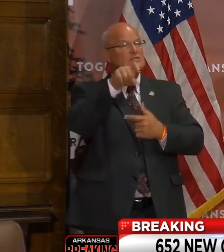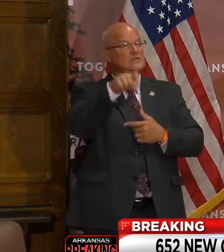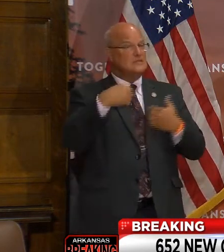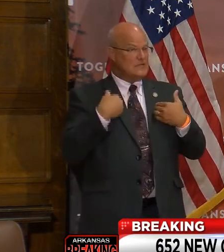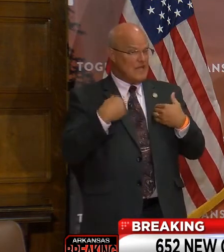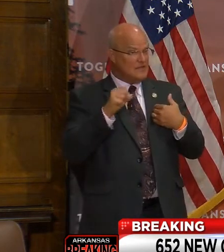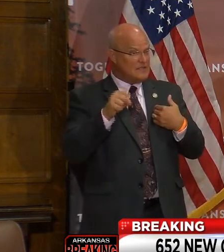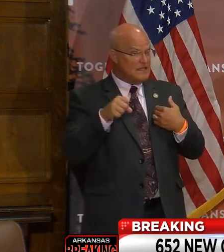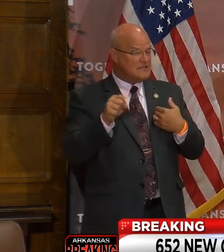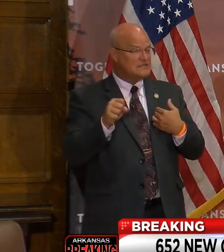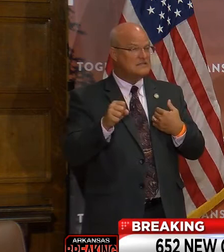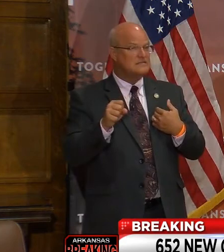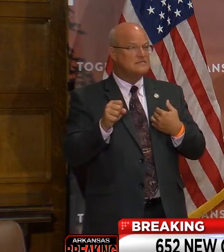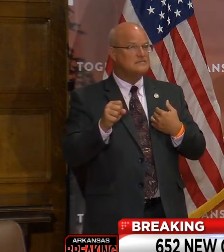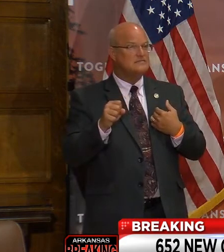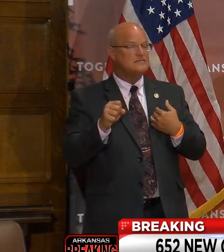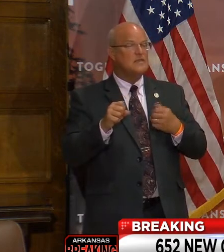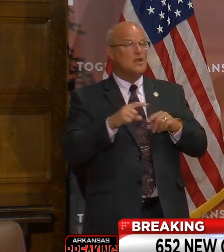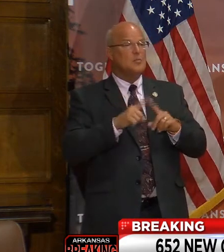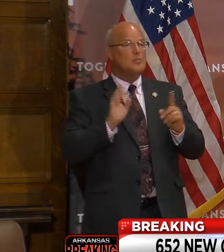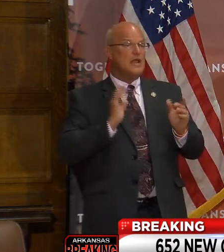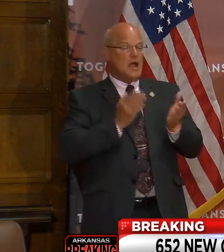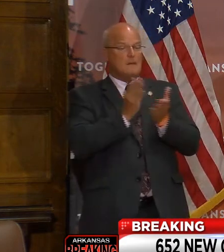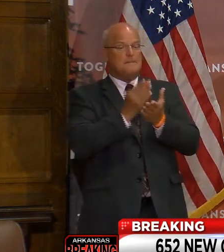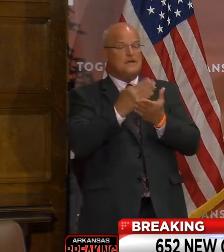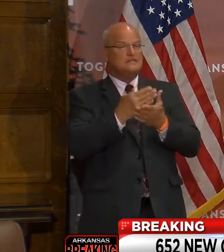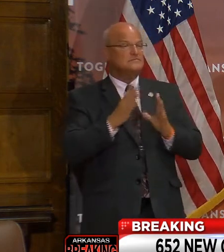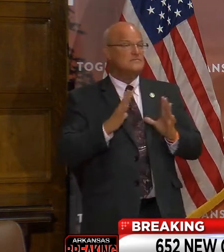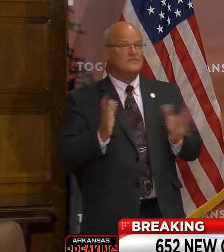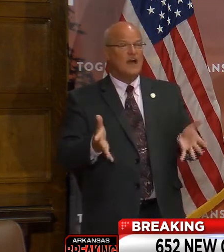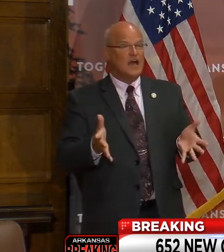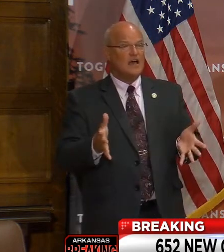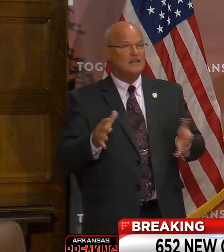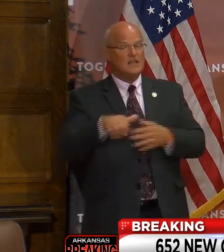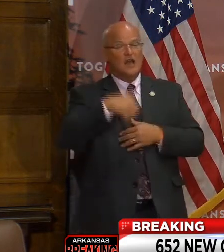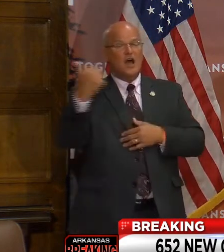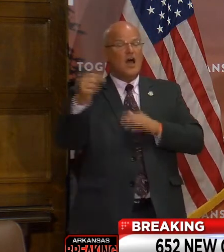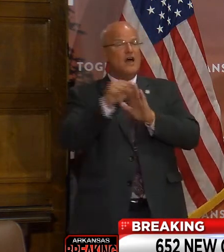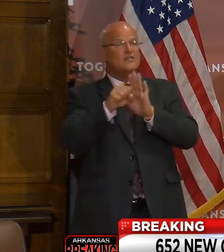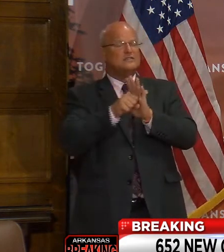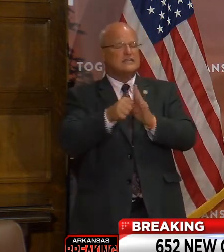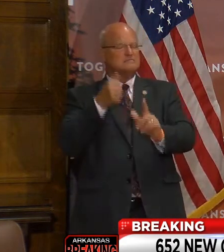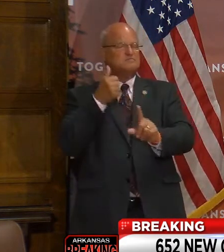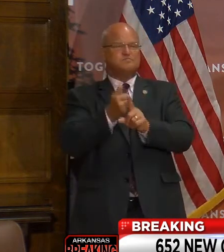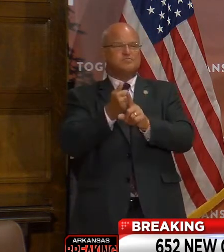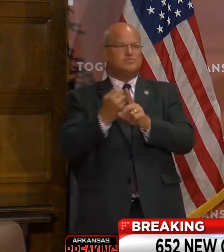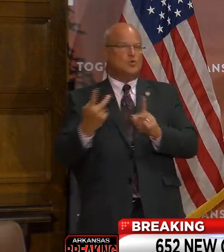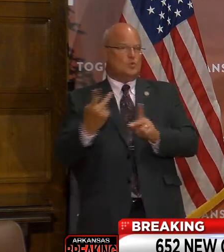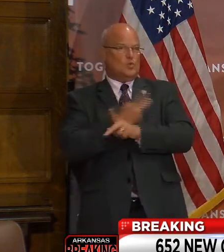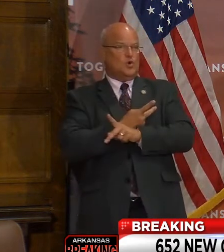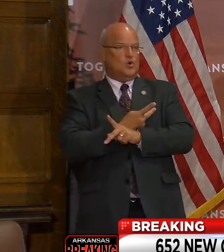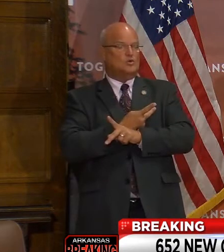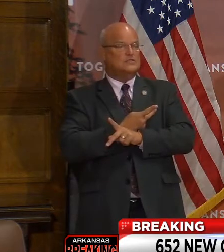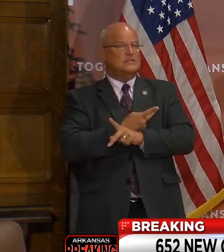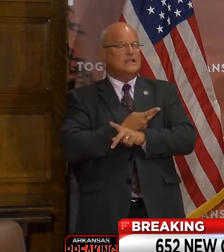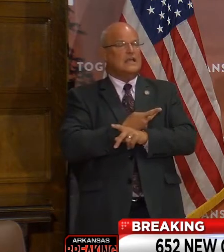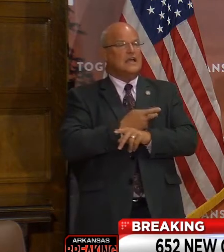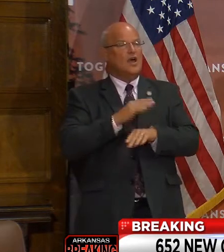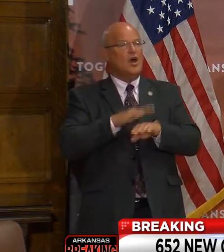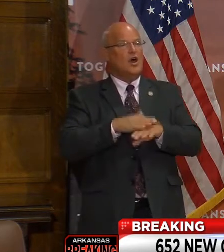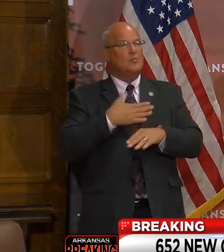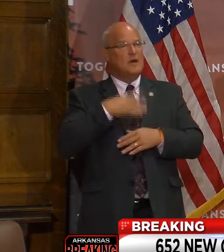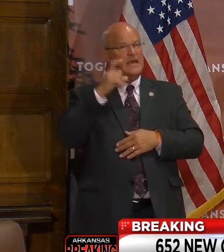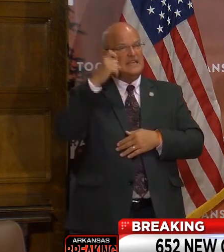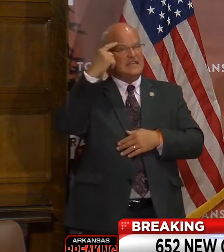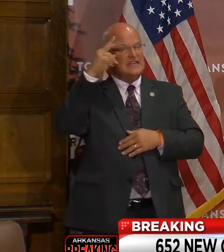we have out there. But our budget is fine. But other states have been hit much, much harder. And I put on my National